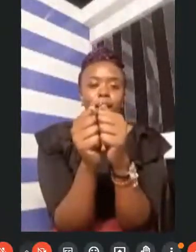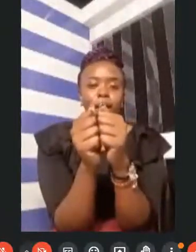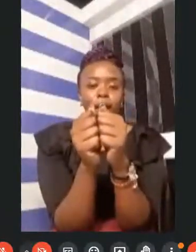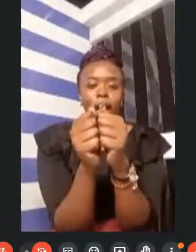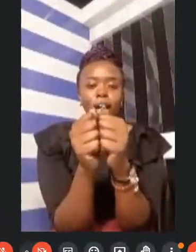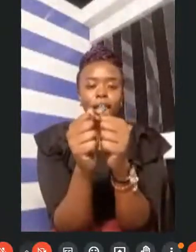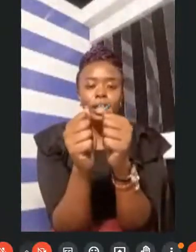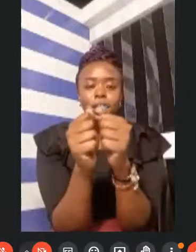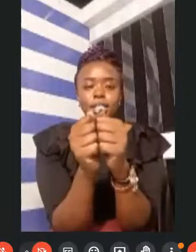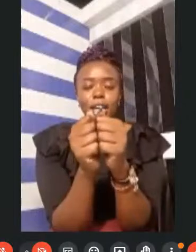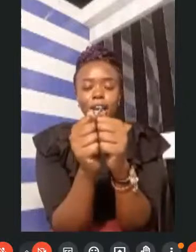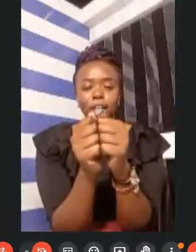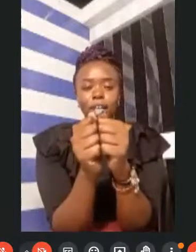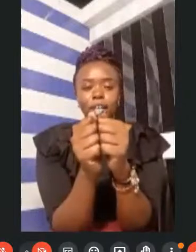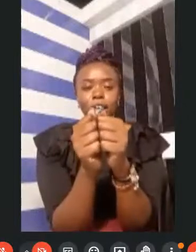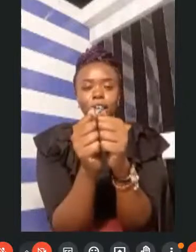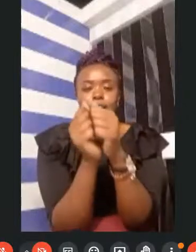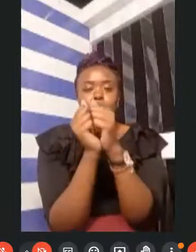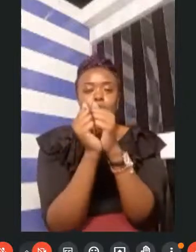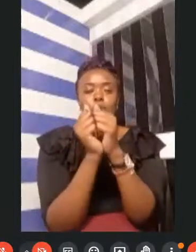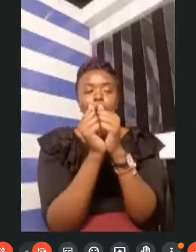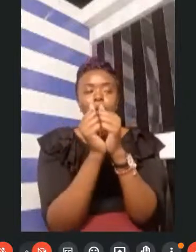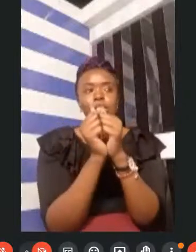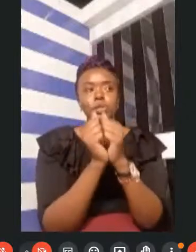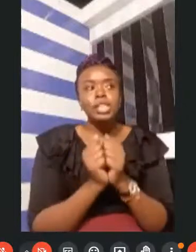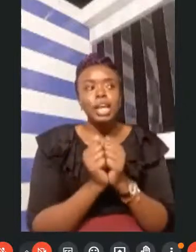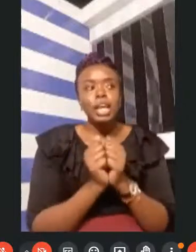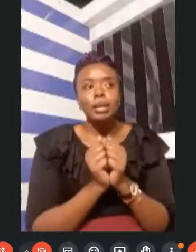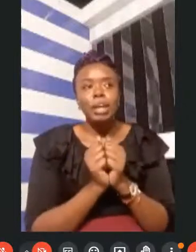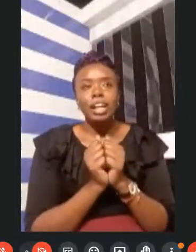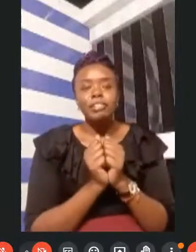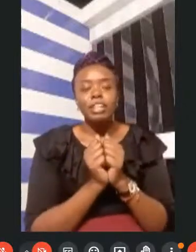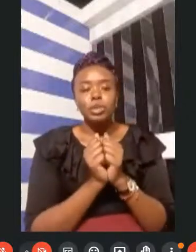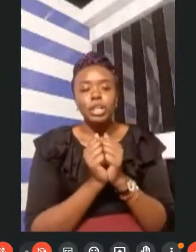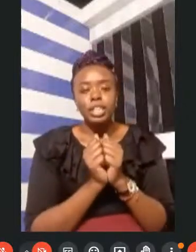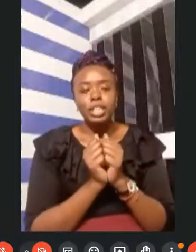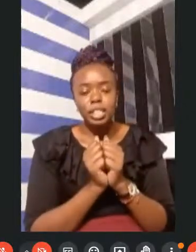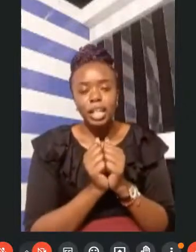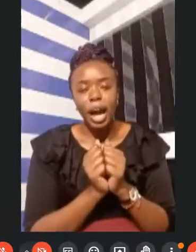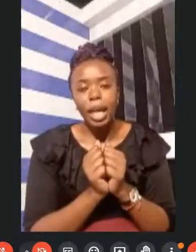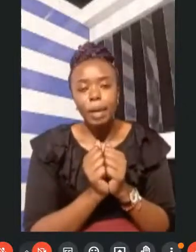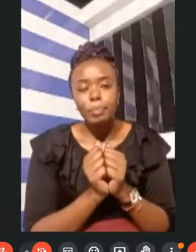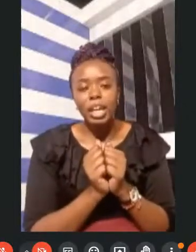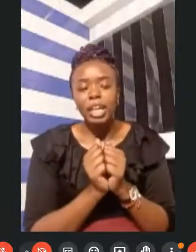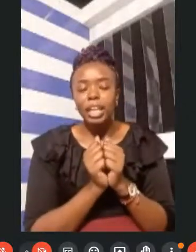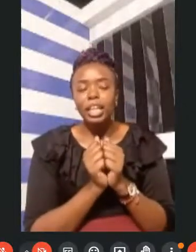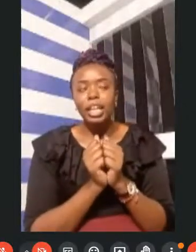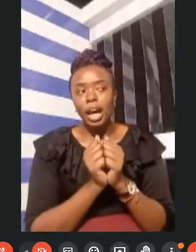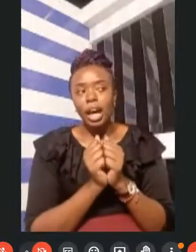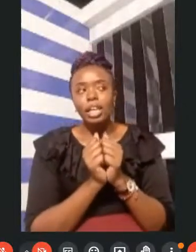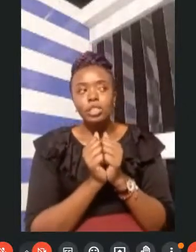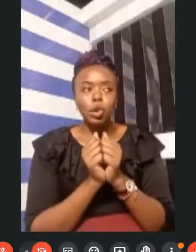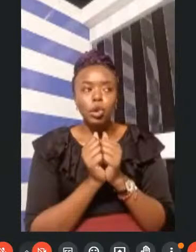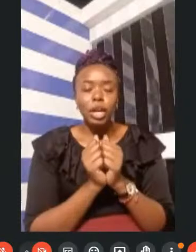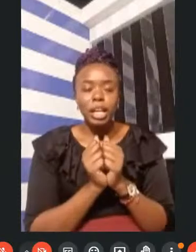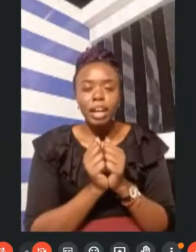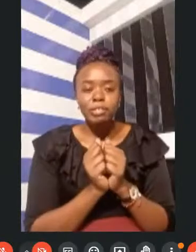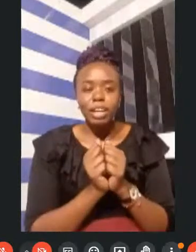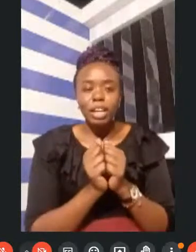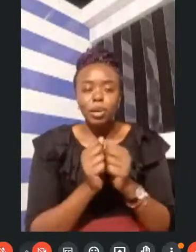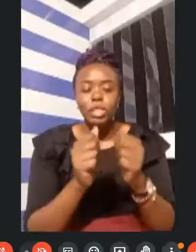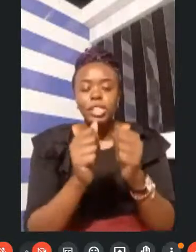10. Yeah. 10. So I want us to sign number 11 to 19. Higher. Be keen here.